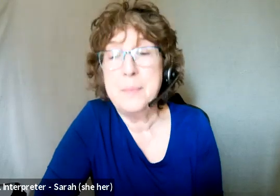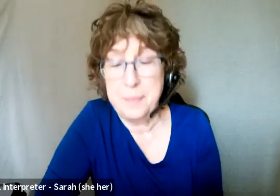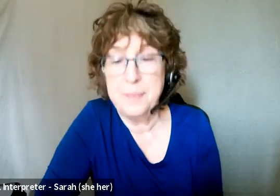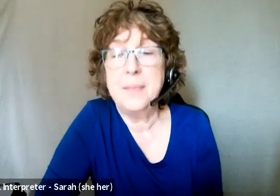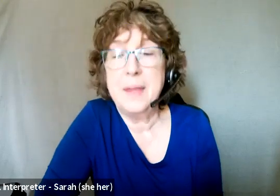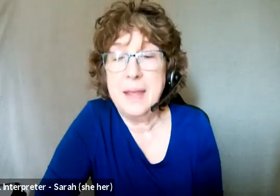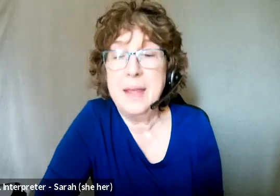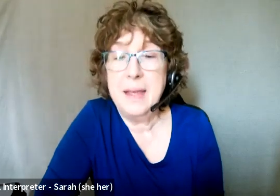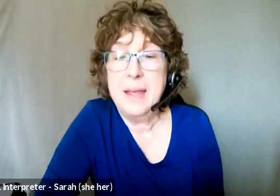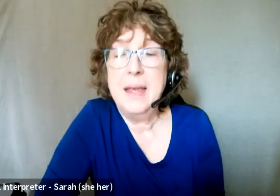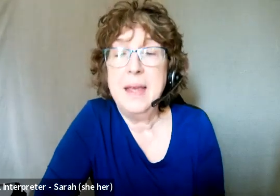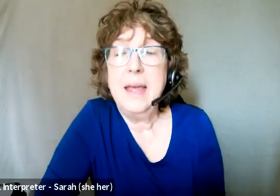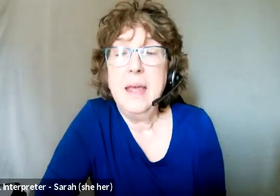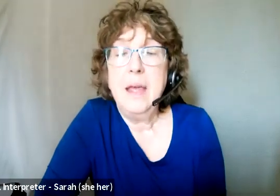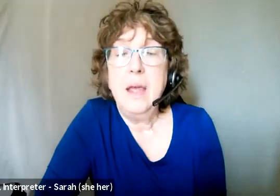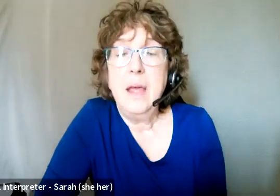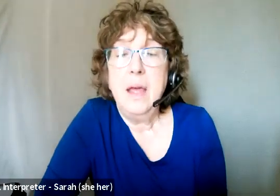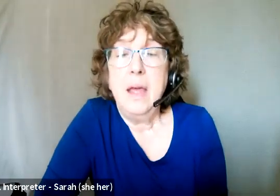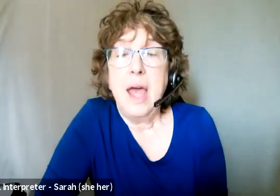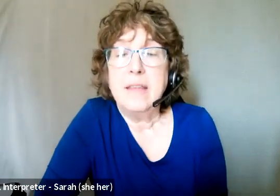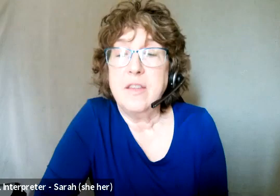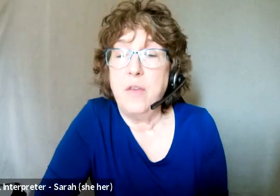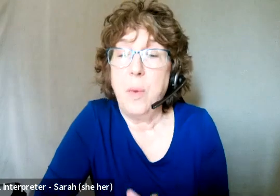at Microsoft